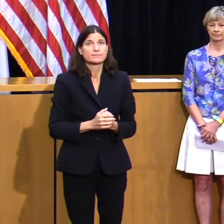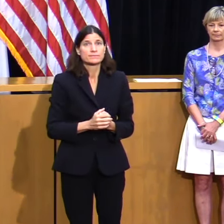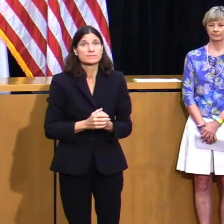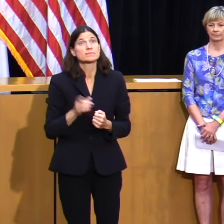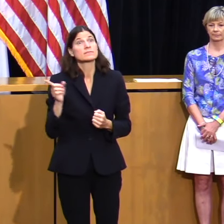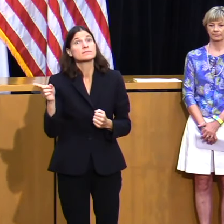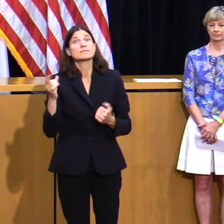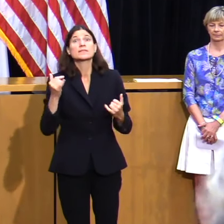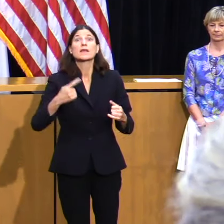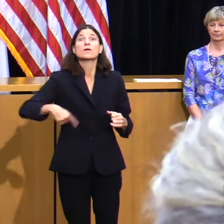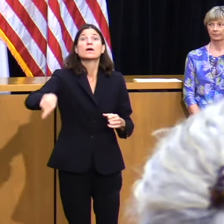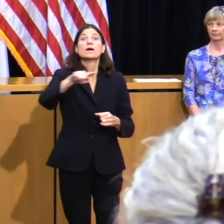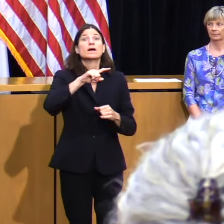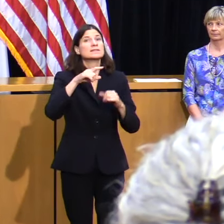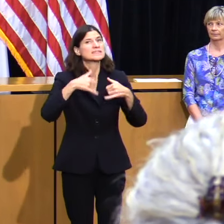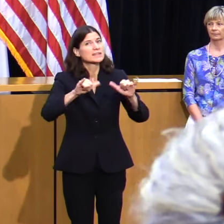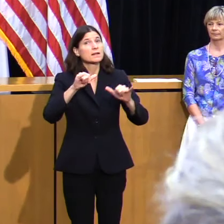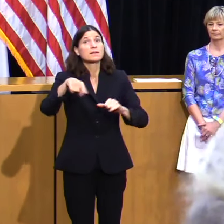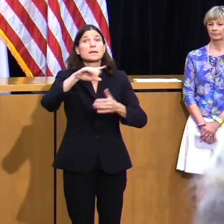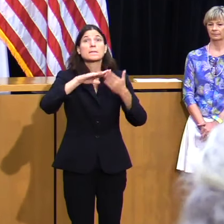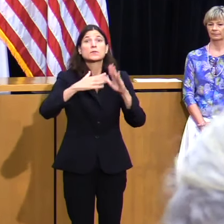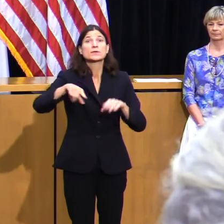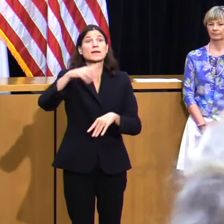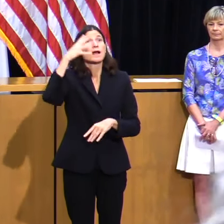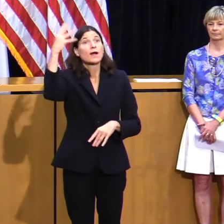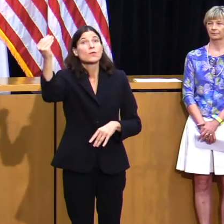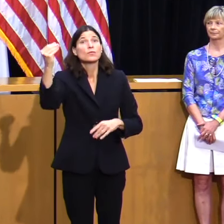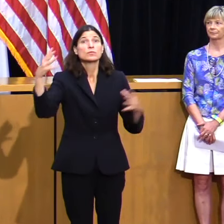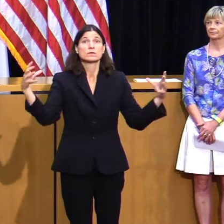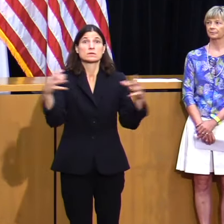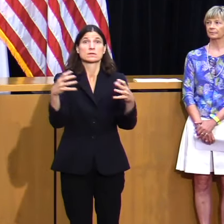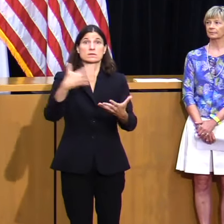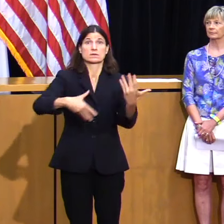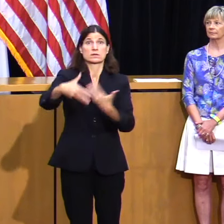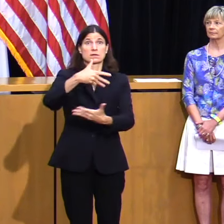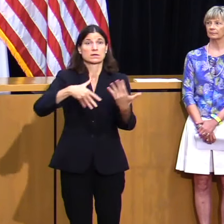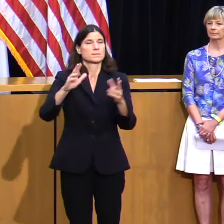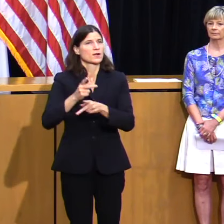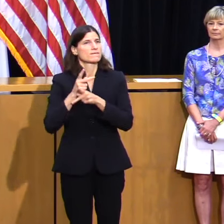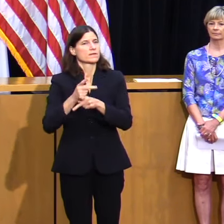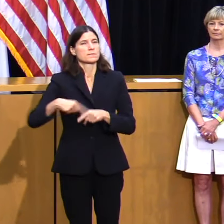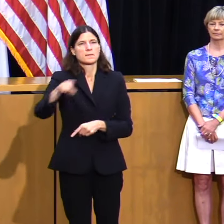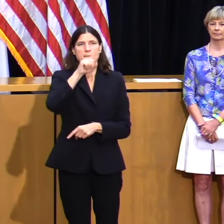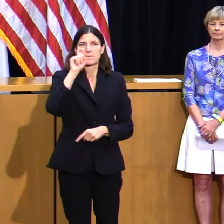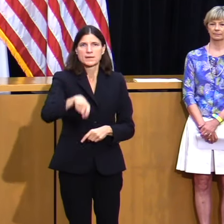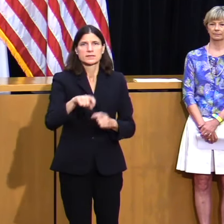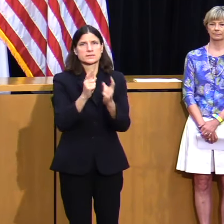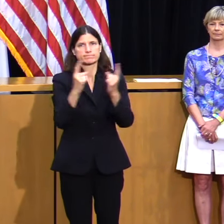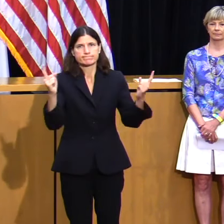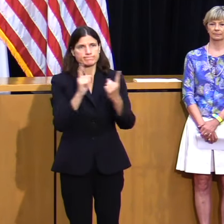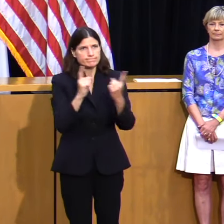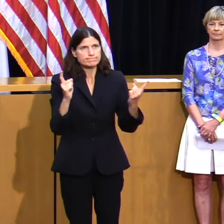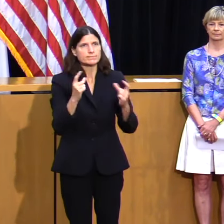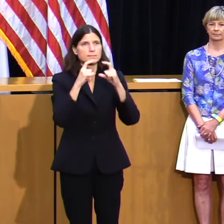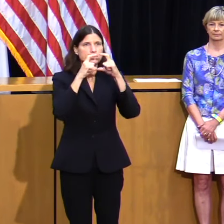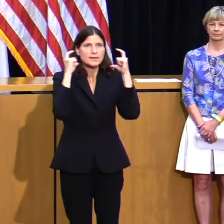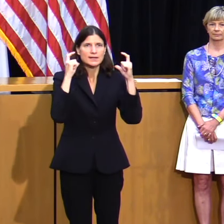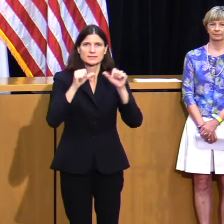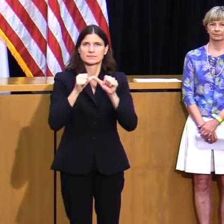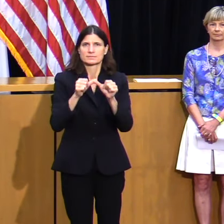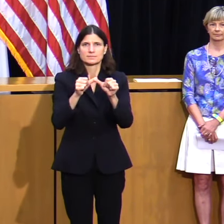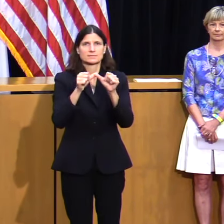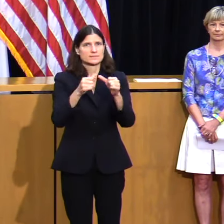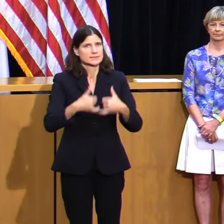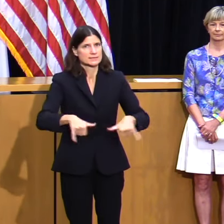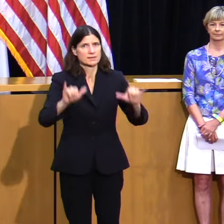gatherings and private events. It means wearing a mask and avoiding to the full extent possible